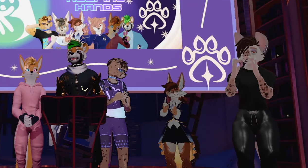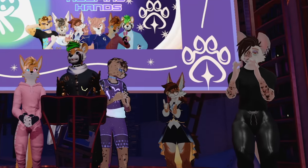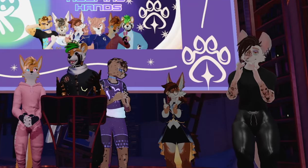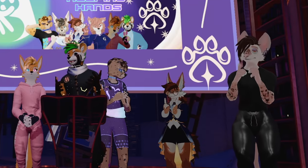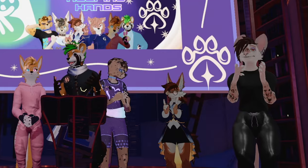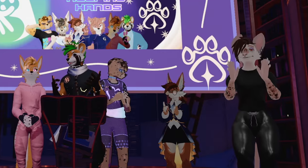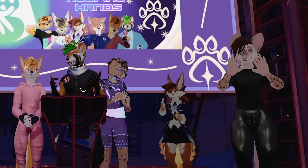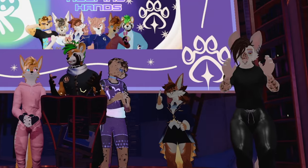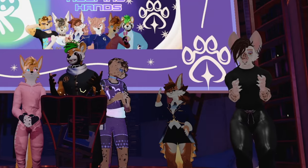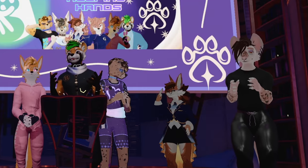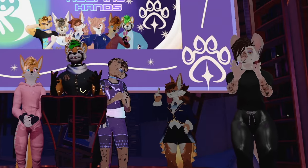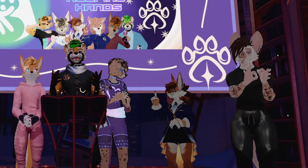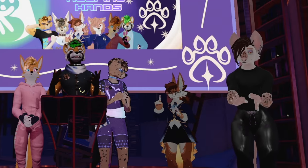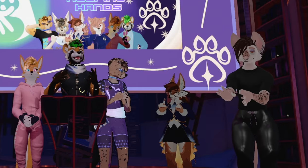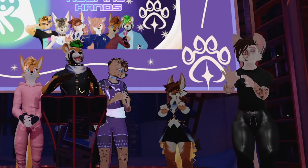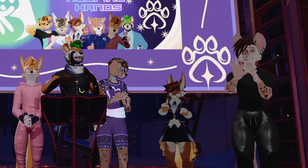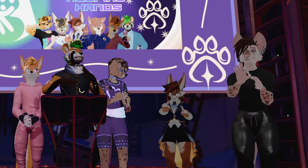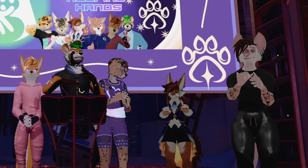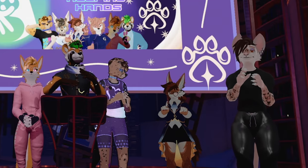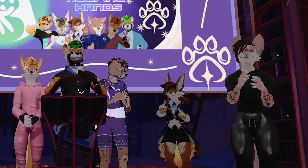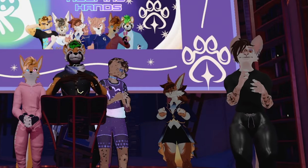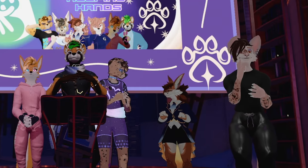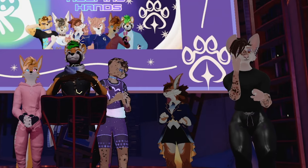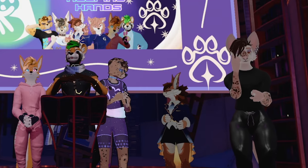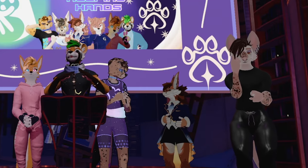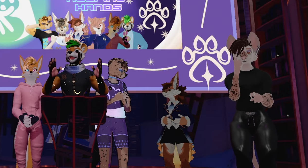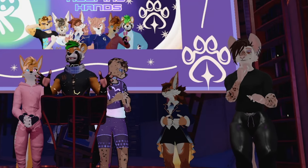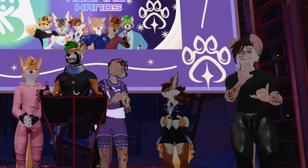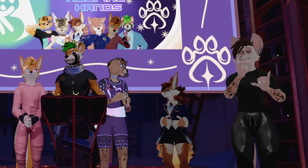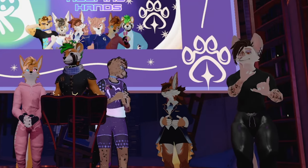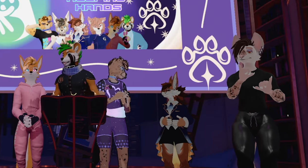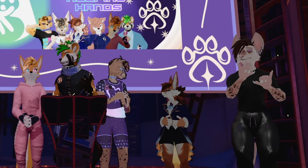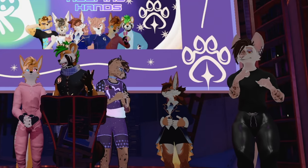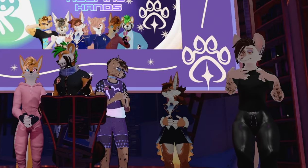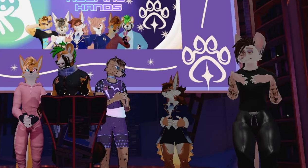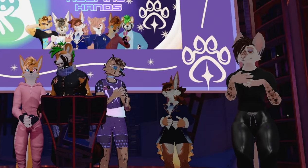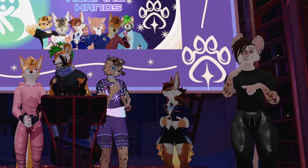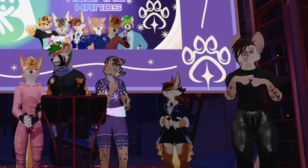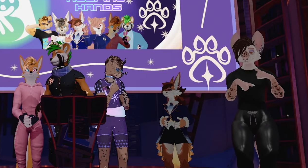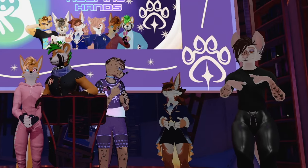get to find out that there are signs that are wildly different, all for the exact same thing.